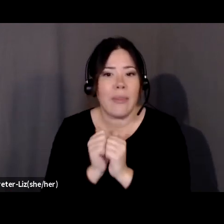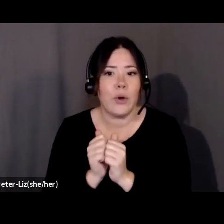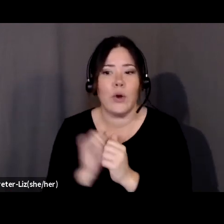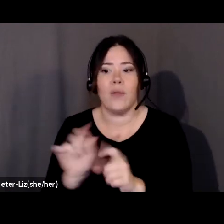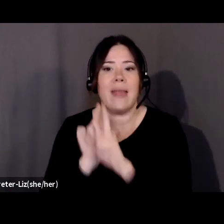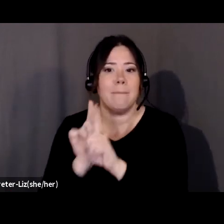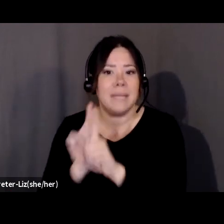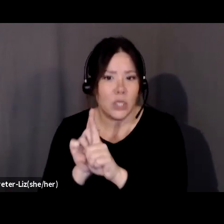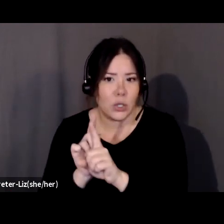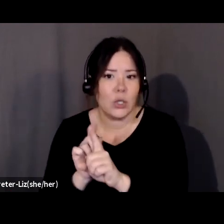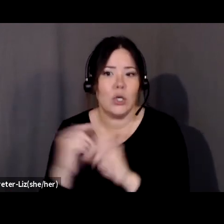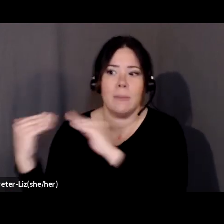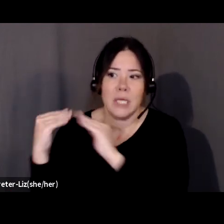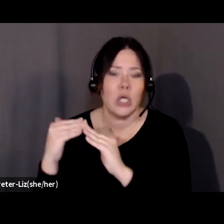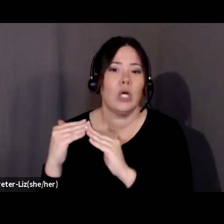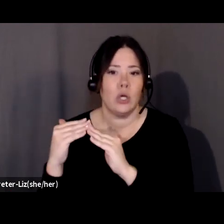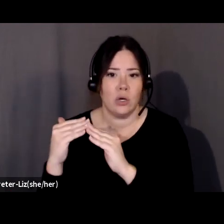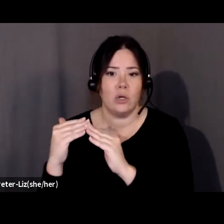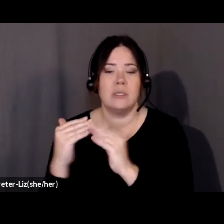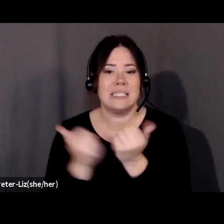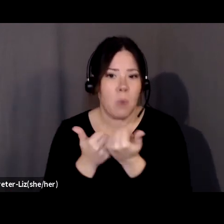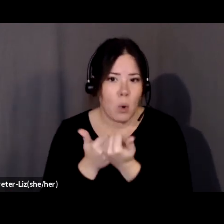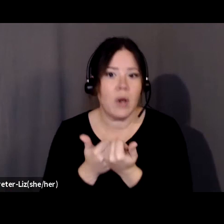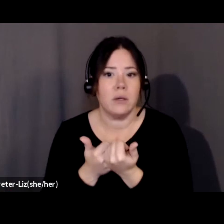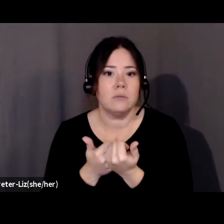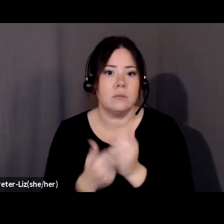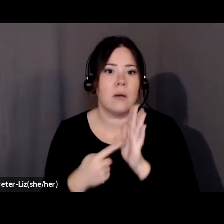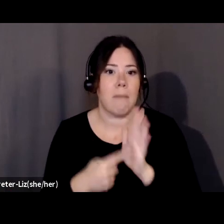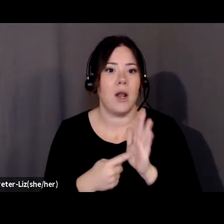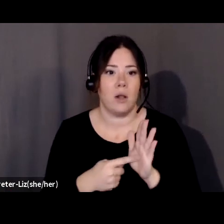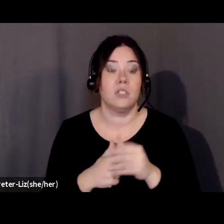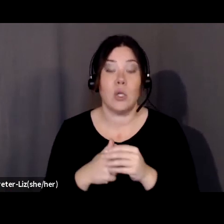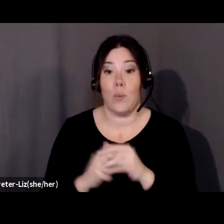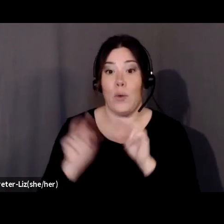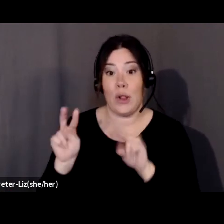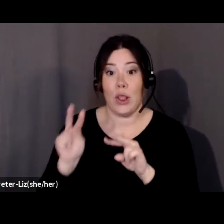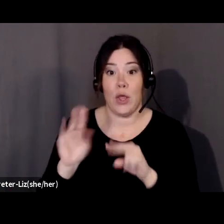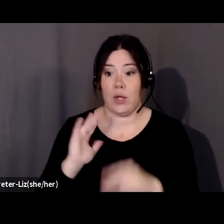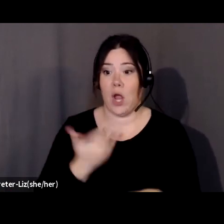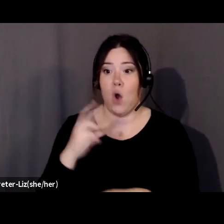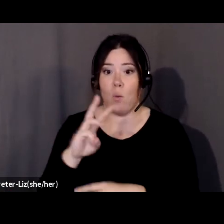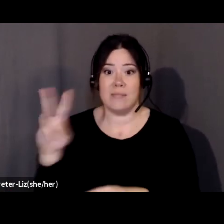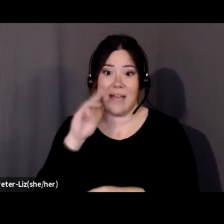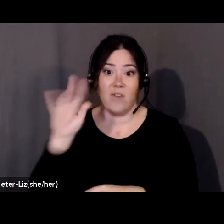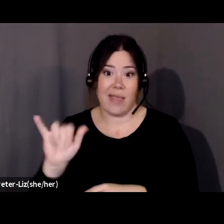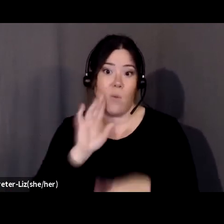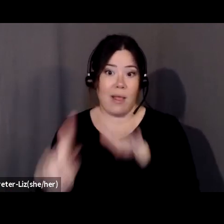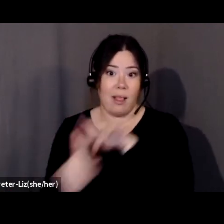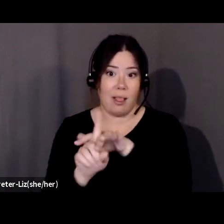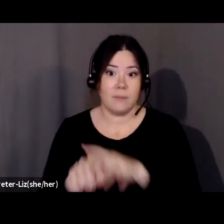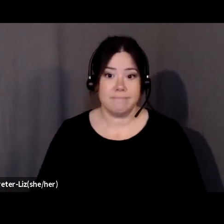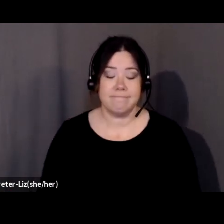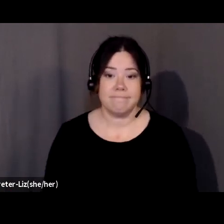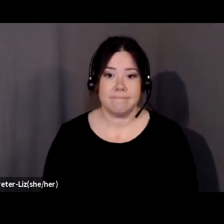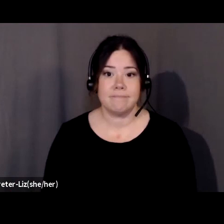peer support model. So definitely be on the lookout on our website. It will be there as well.